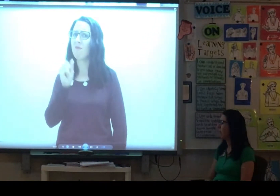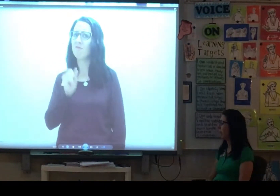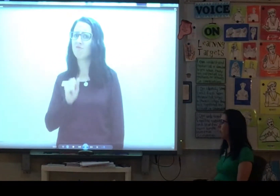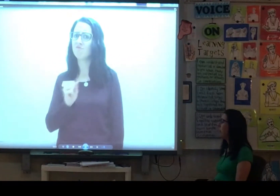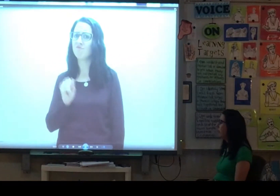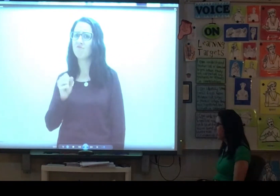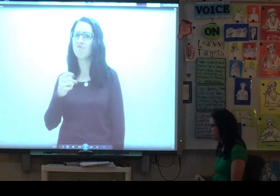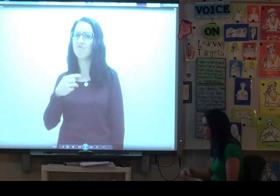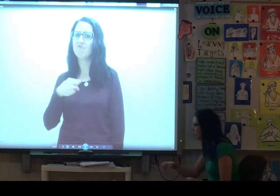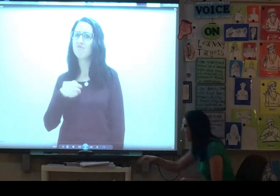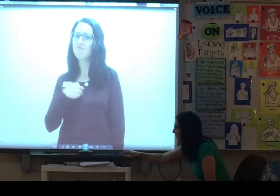Orange. Good.